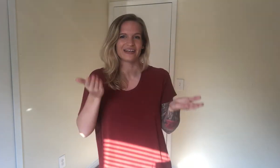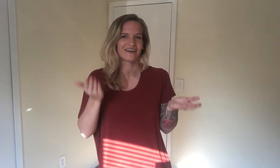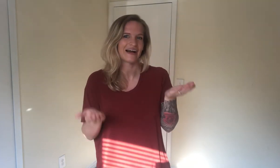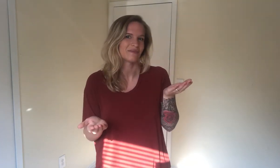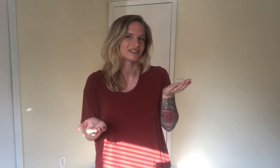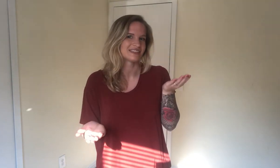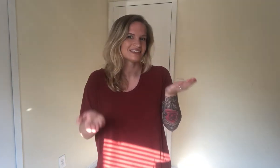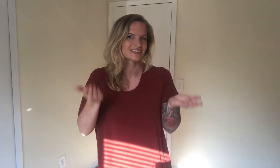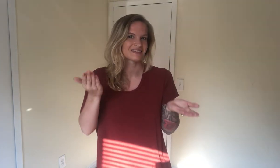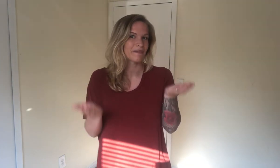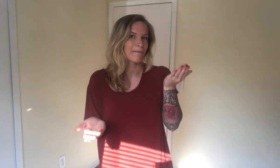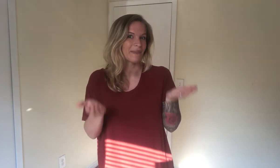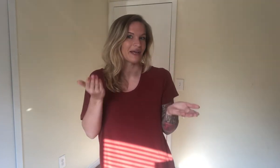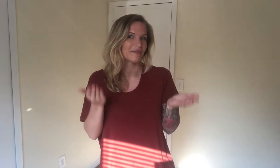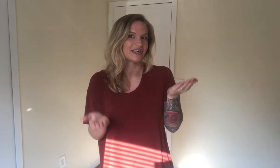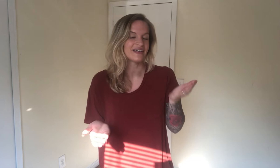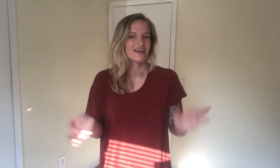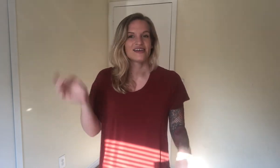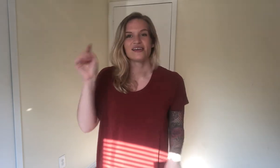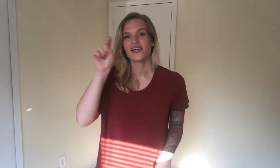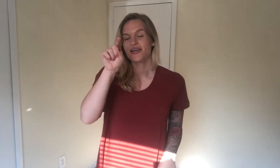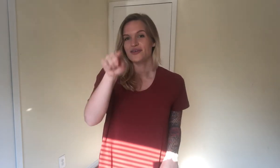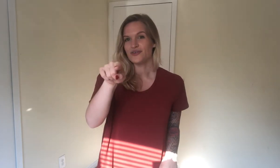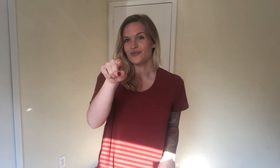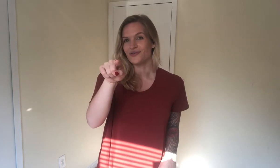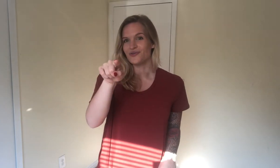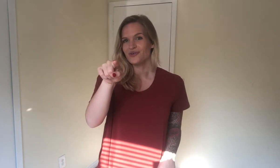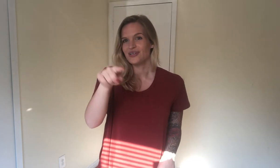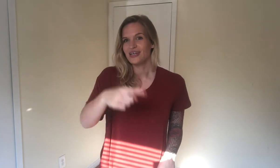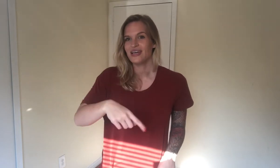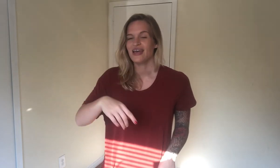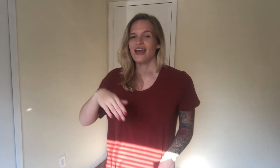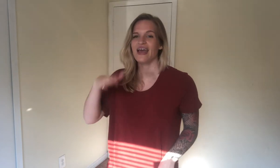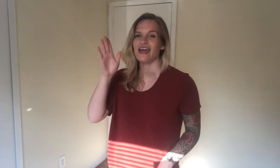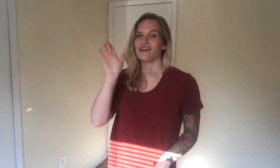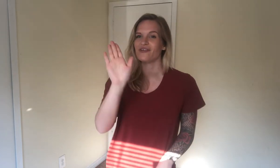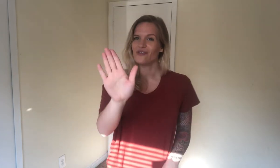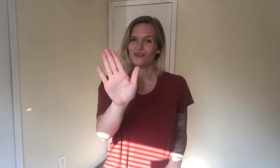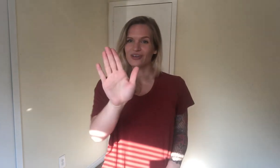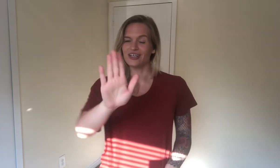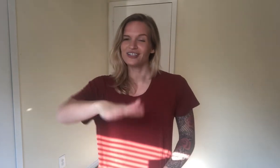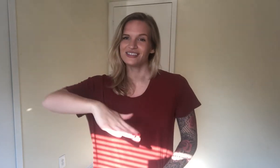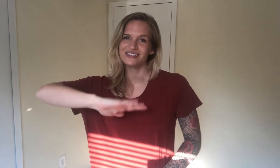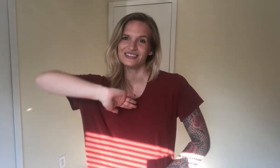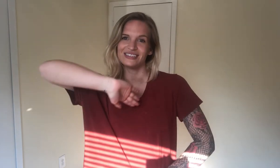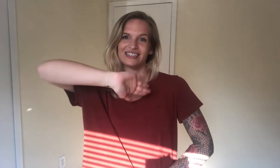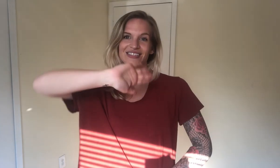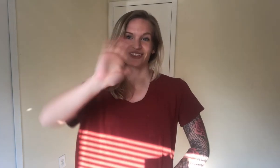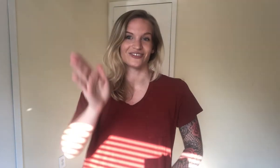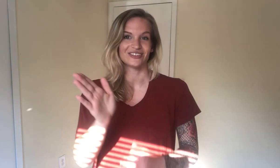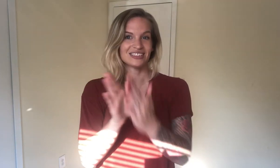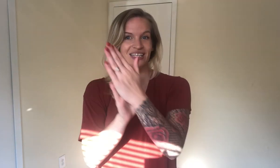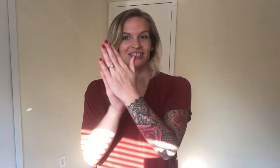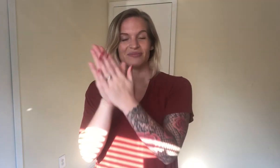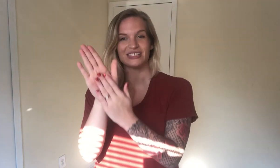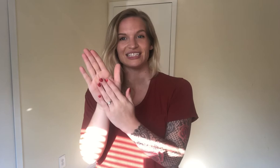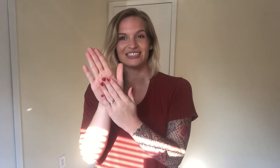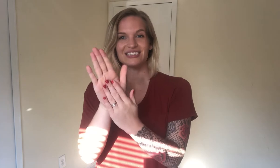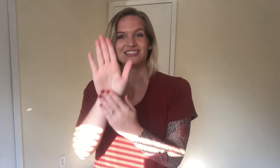her options, maybe, you, and your, it shows possession, so